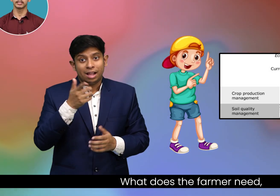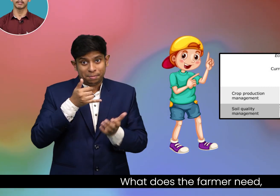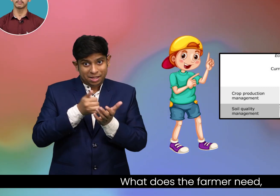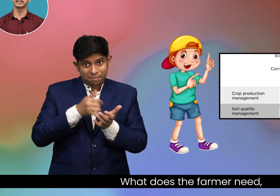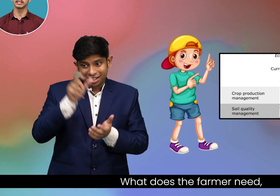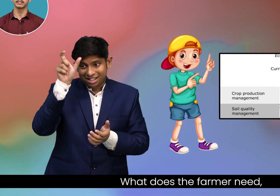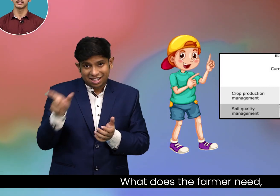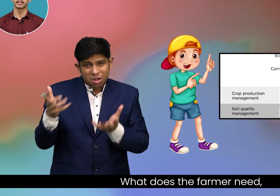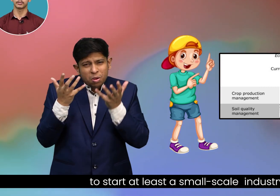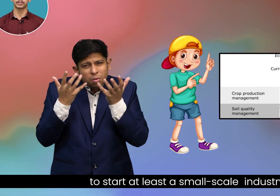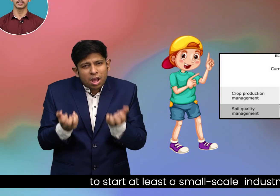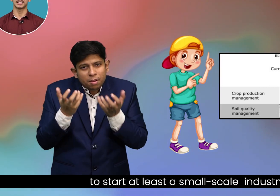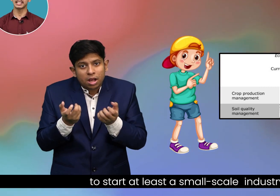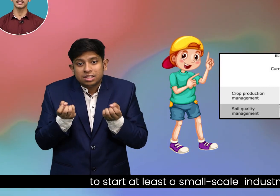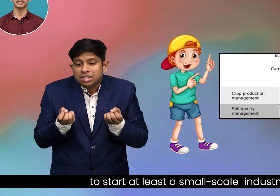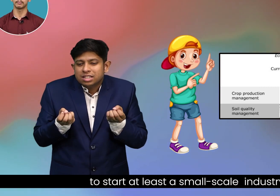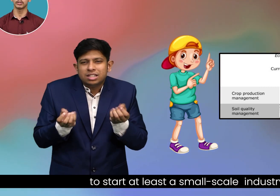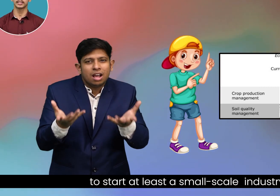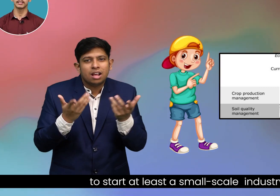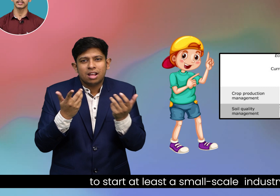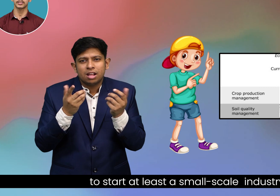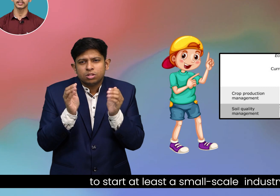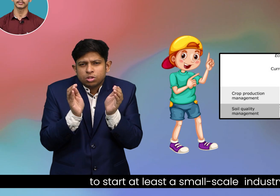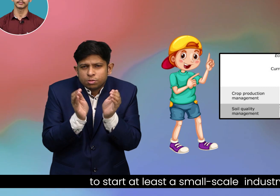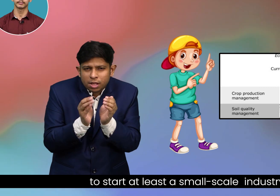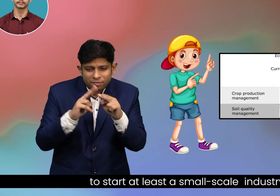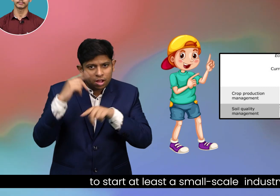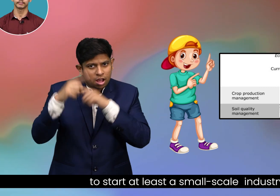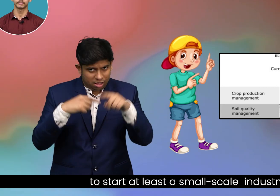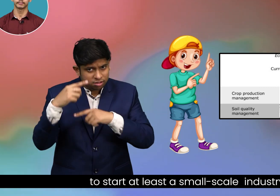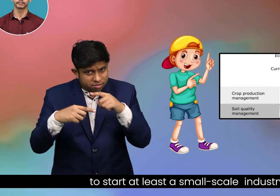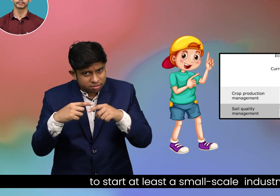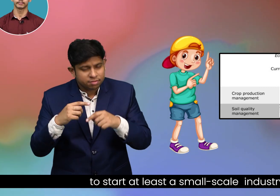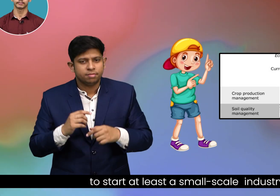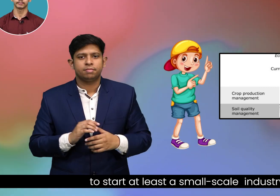What does a farmer need to start at least a small scale industry?